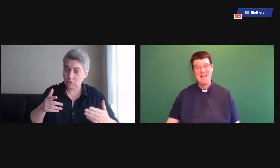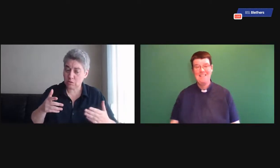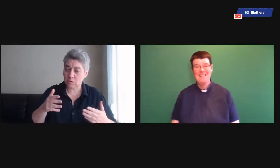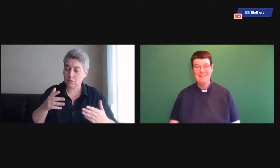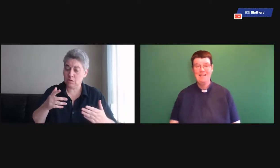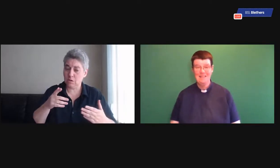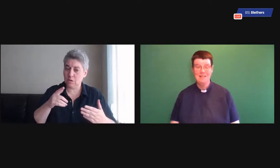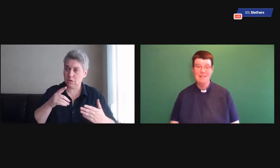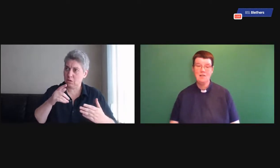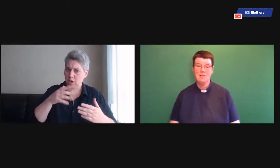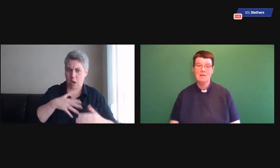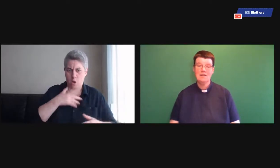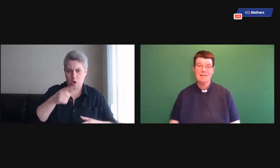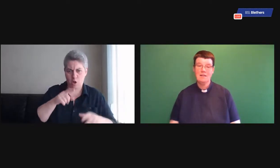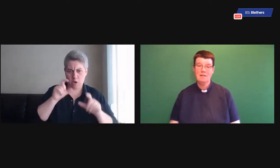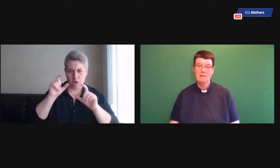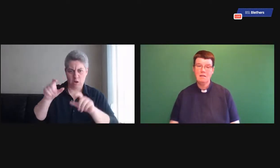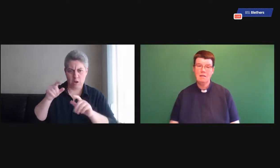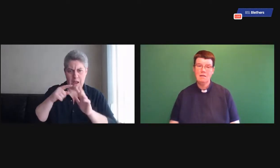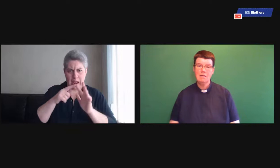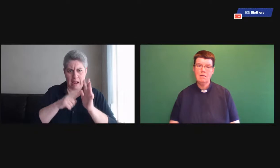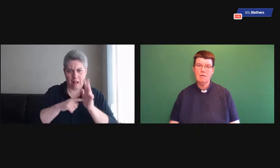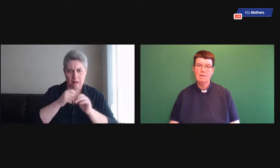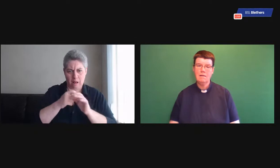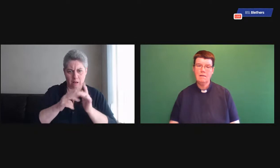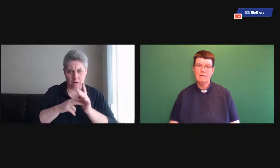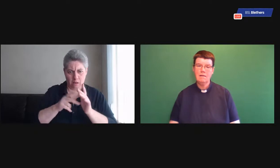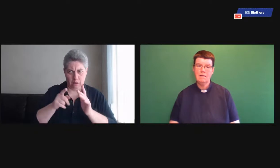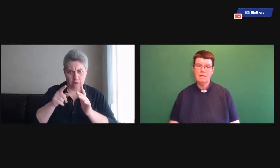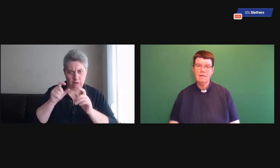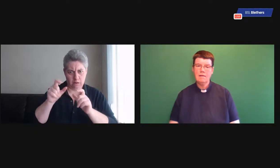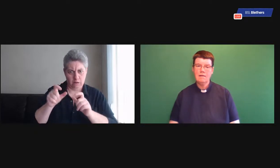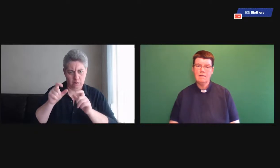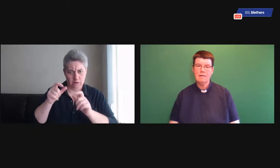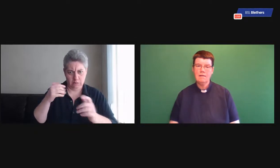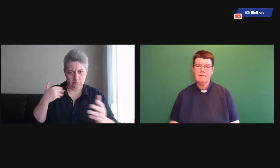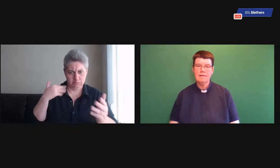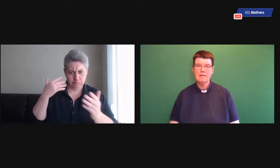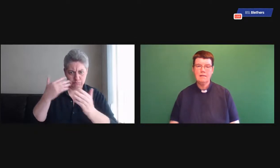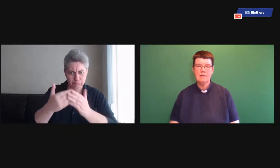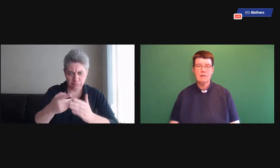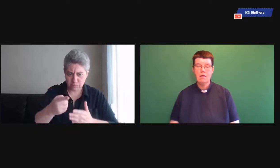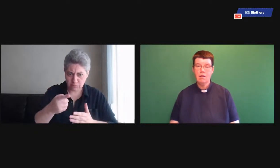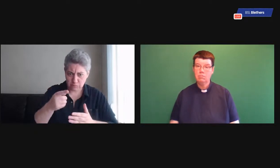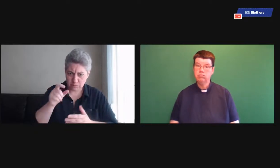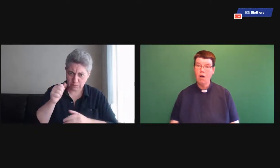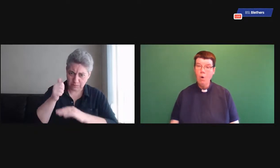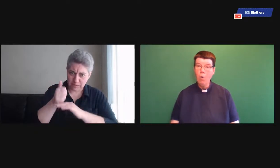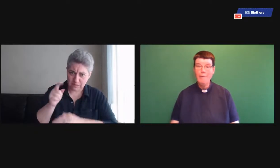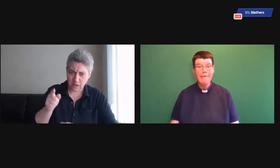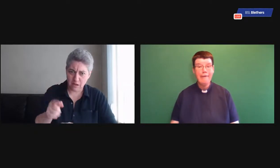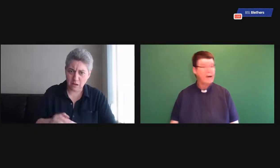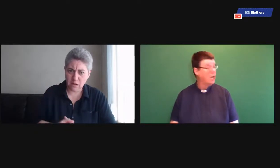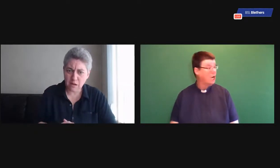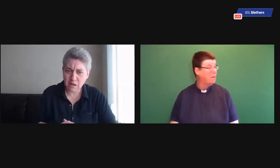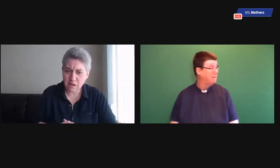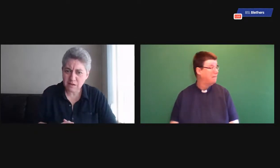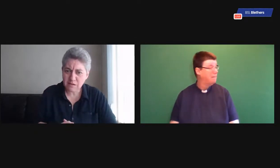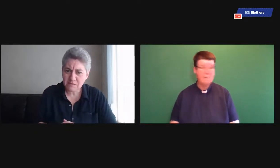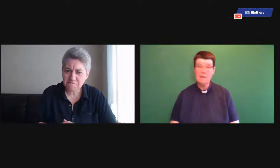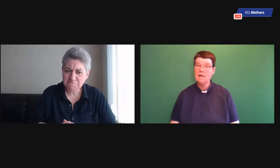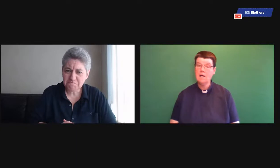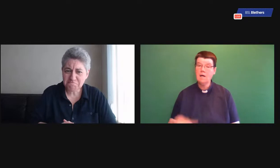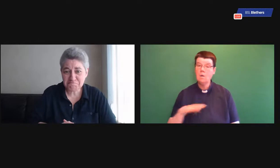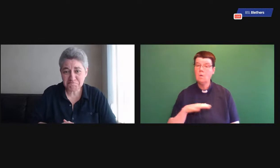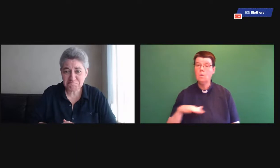place of the country. Oh yeah, absolutely, Avro. So, how long have you been in Elgin? Is that Have you been